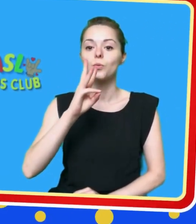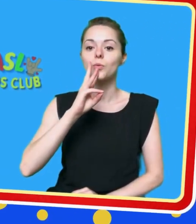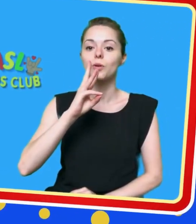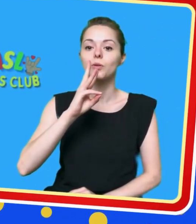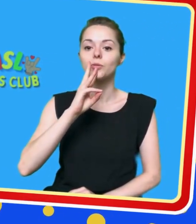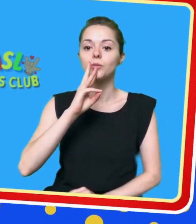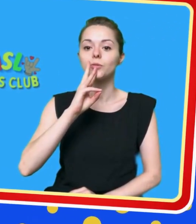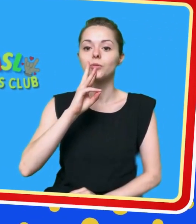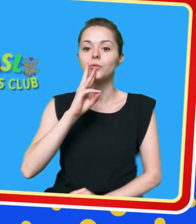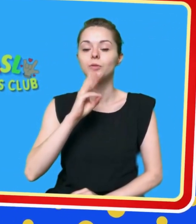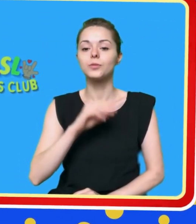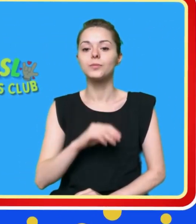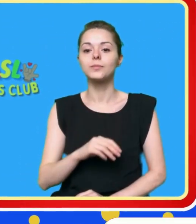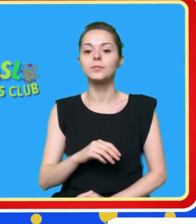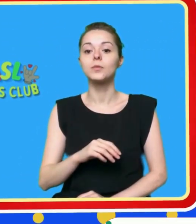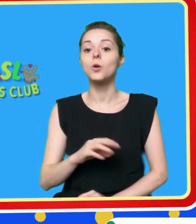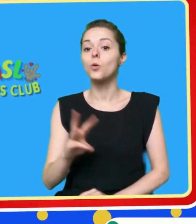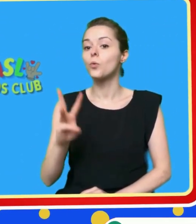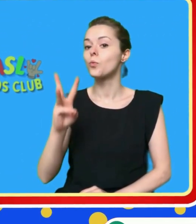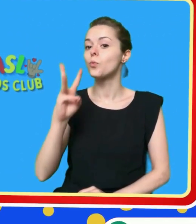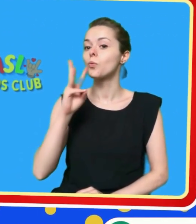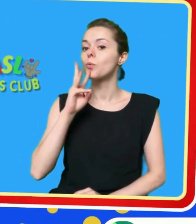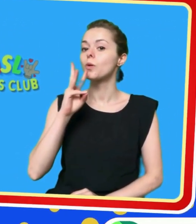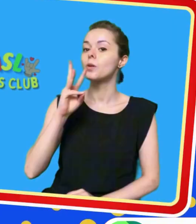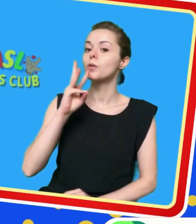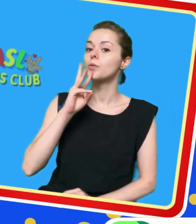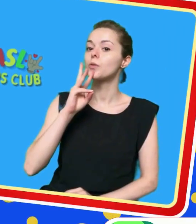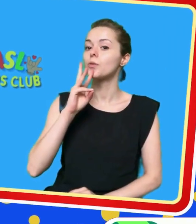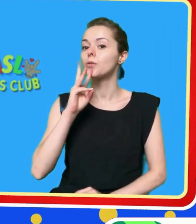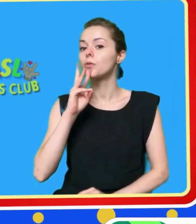What do you think this sign means?